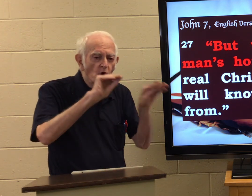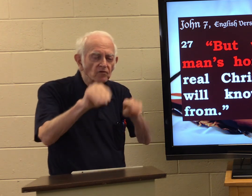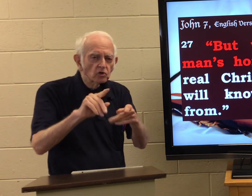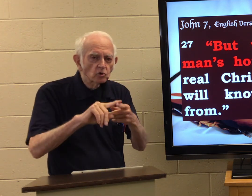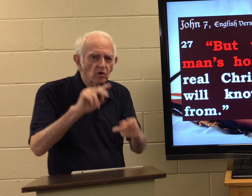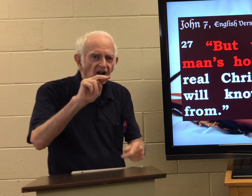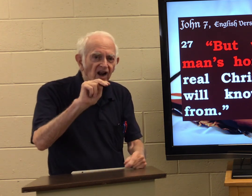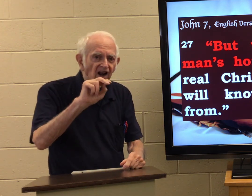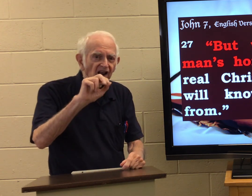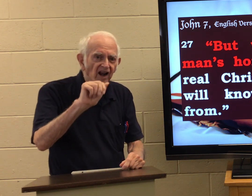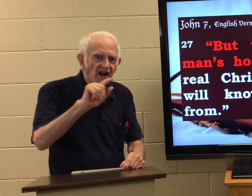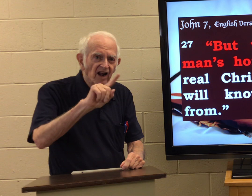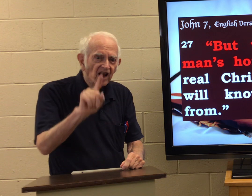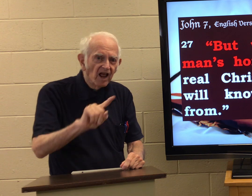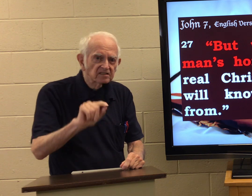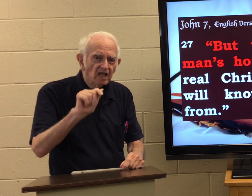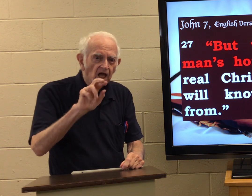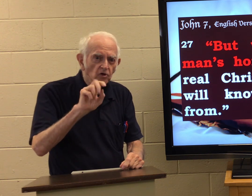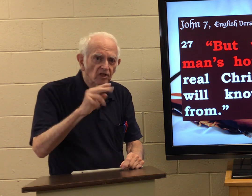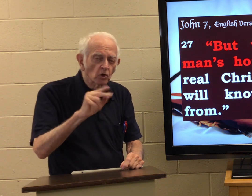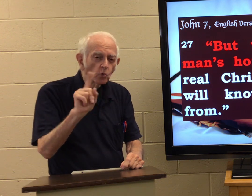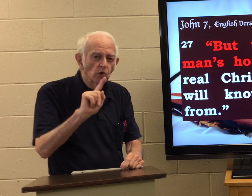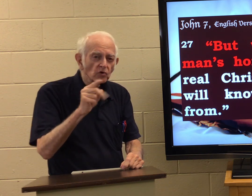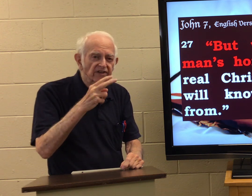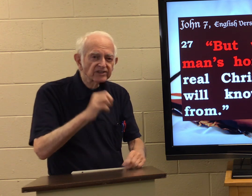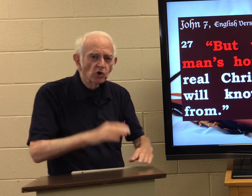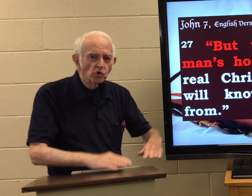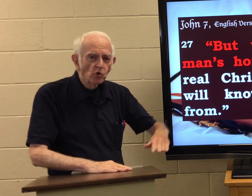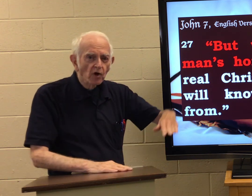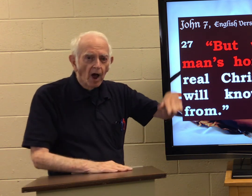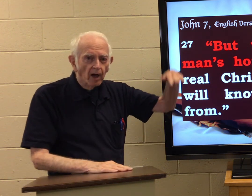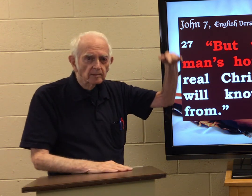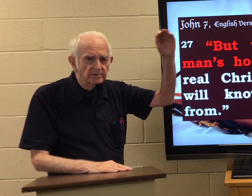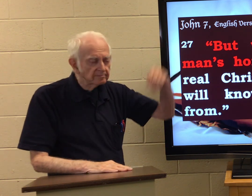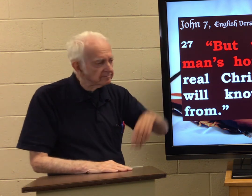and later moved to Nazareth, where he grew up.